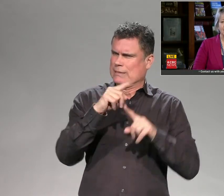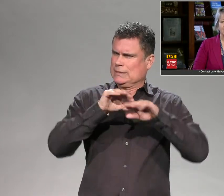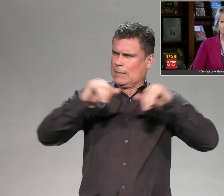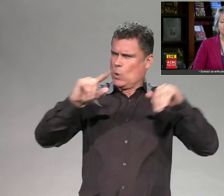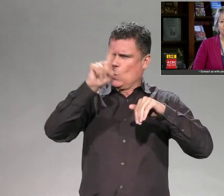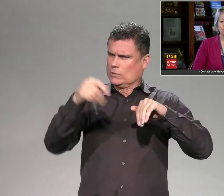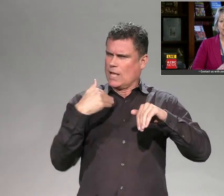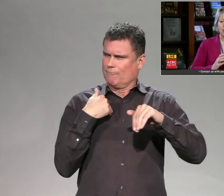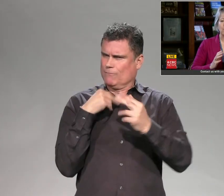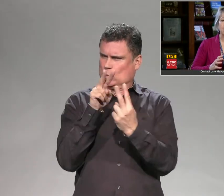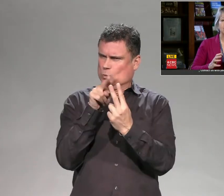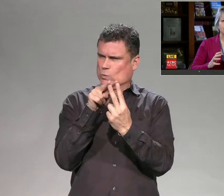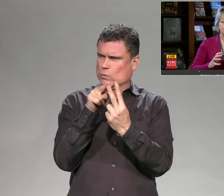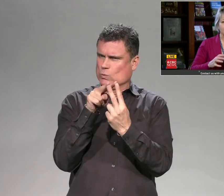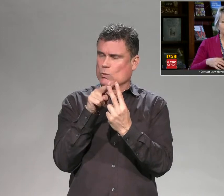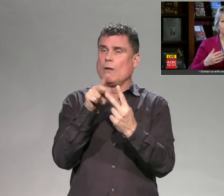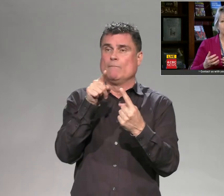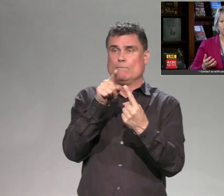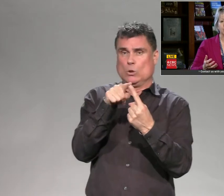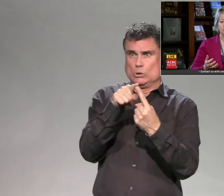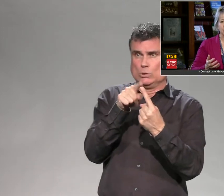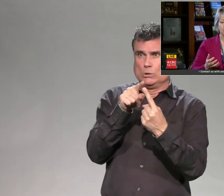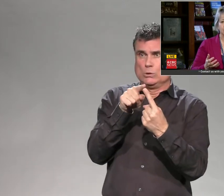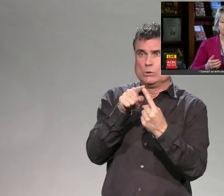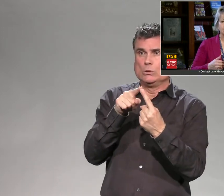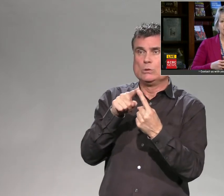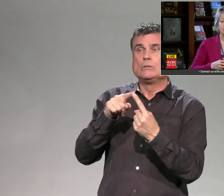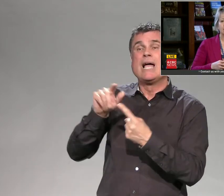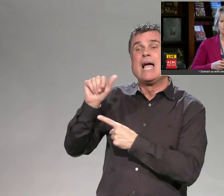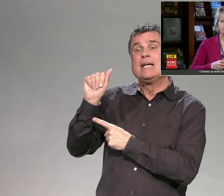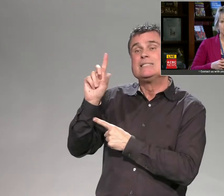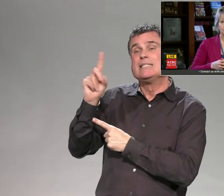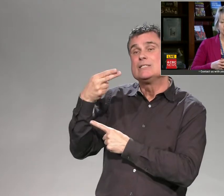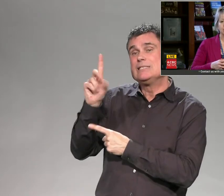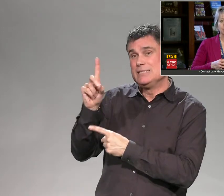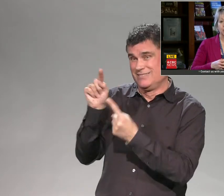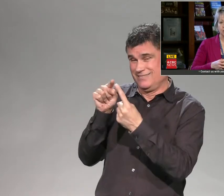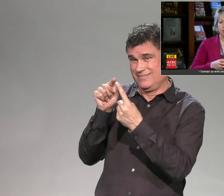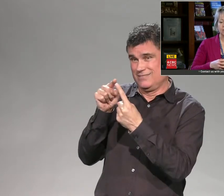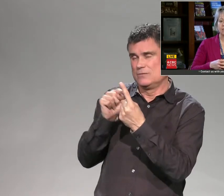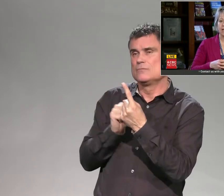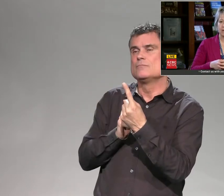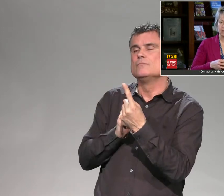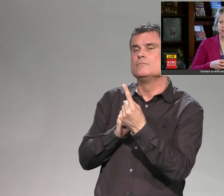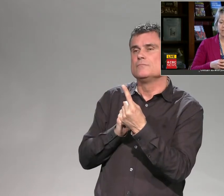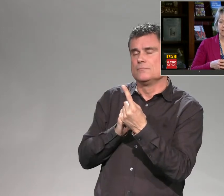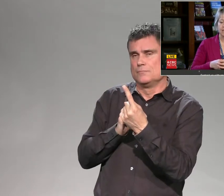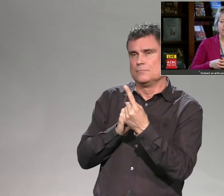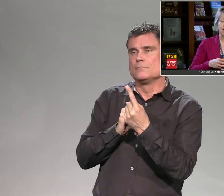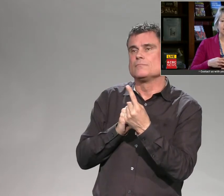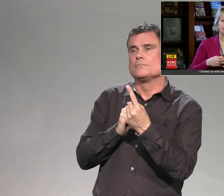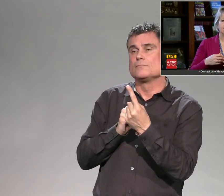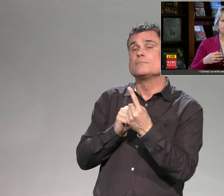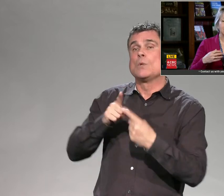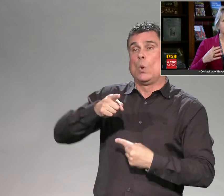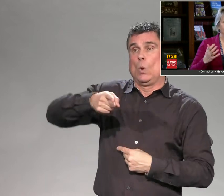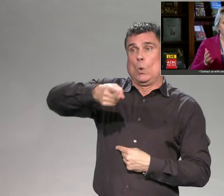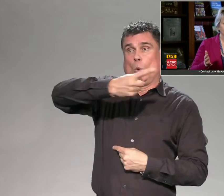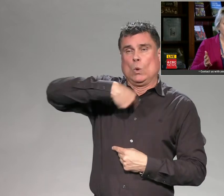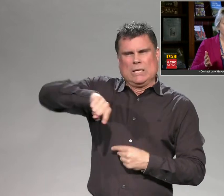first. There are many things that we are learning about this virus and who it affects and how it affects.